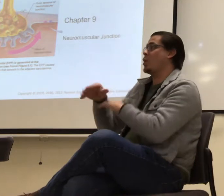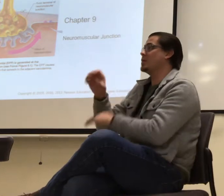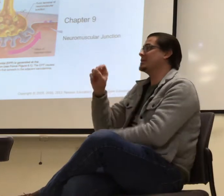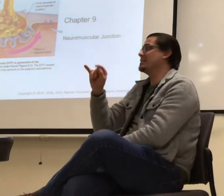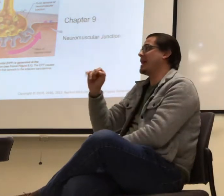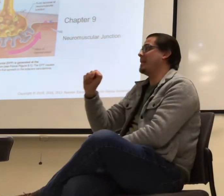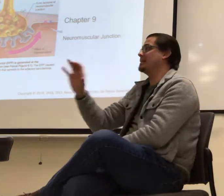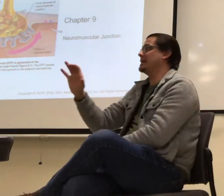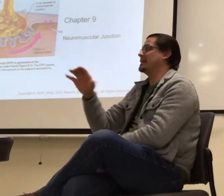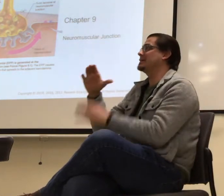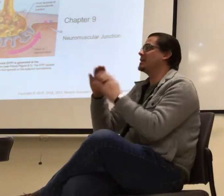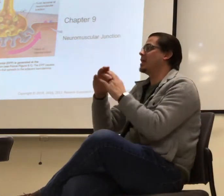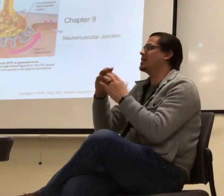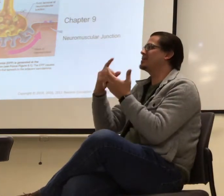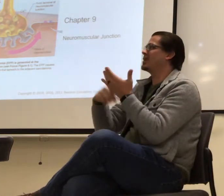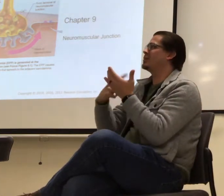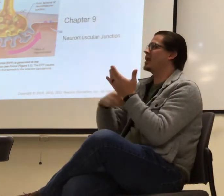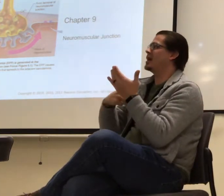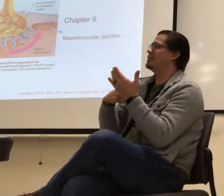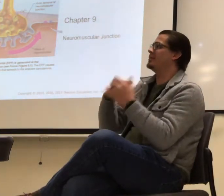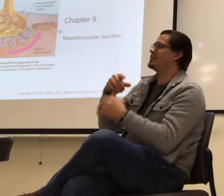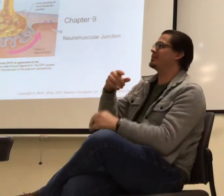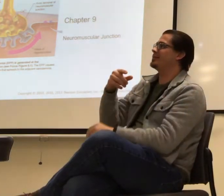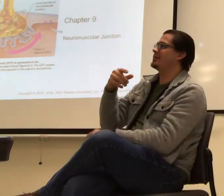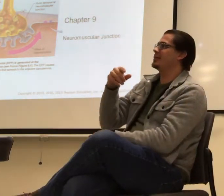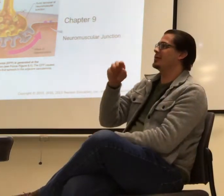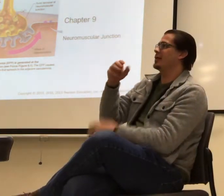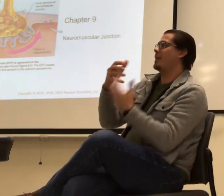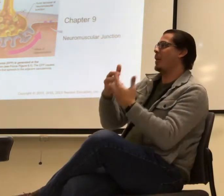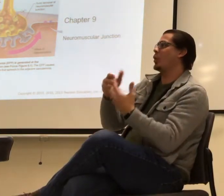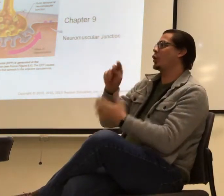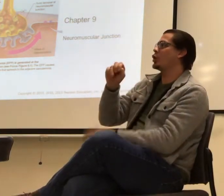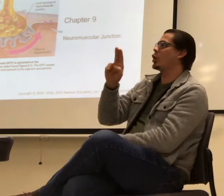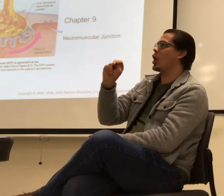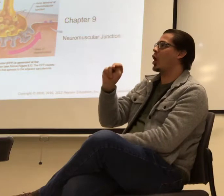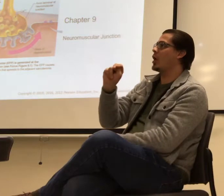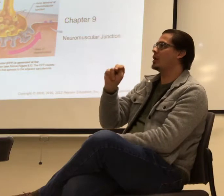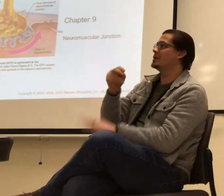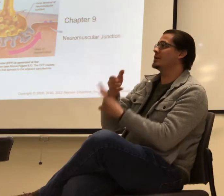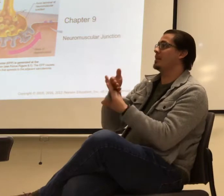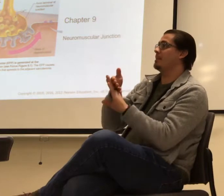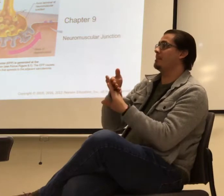So sometimes they refer to the motor neuron as the presynaptic cell.